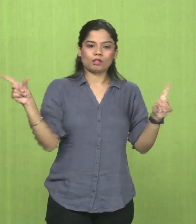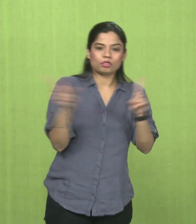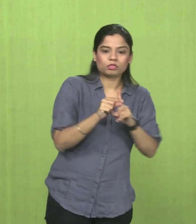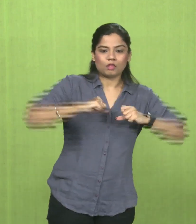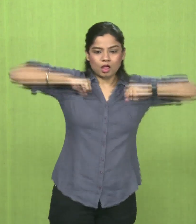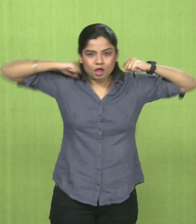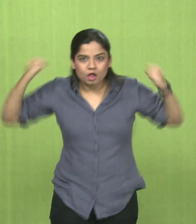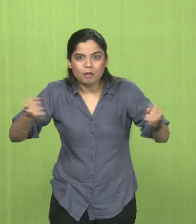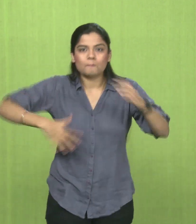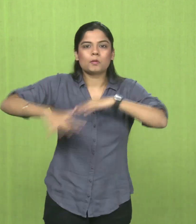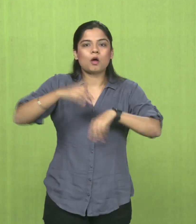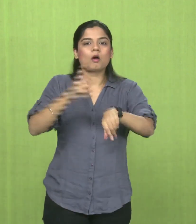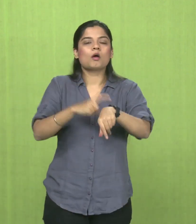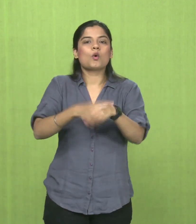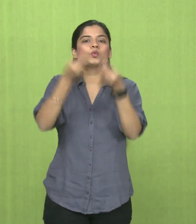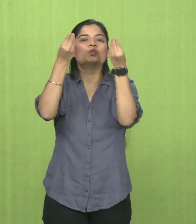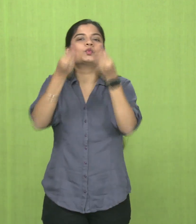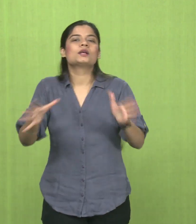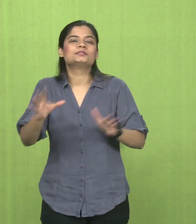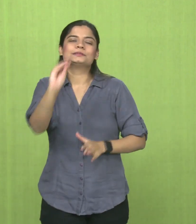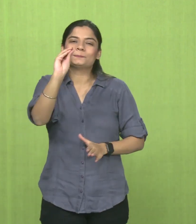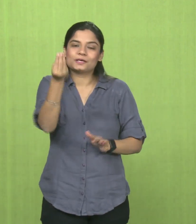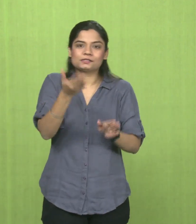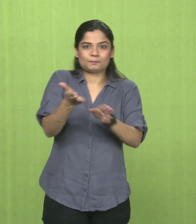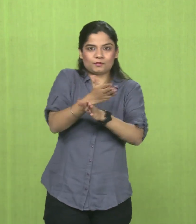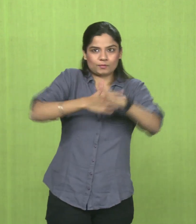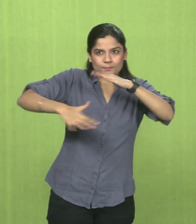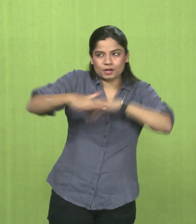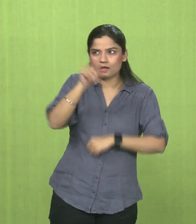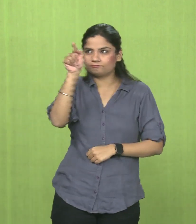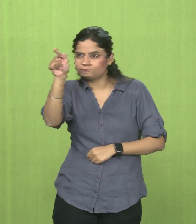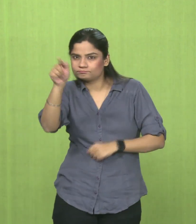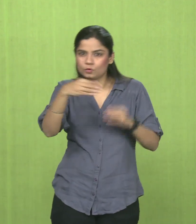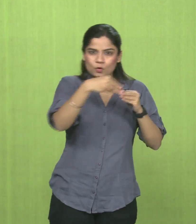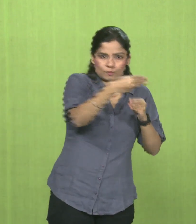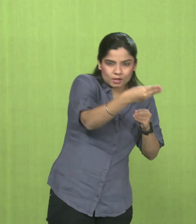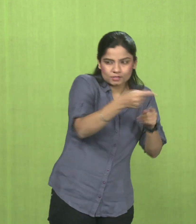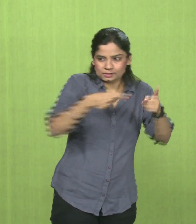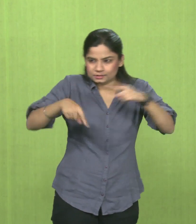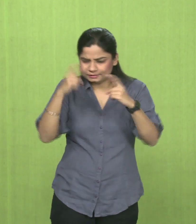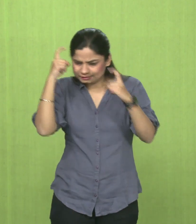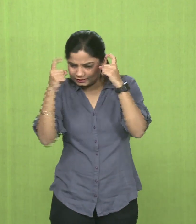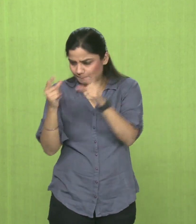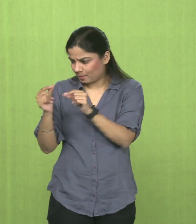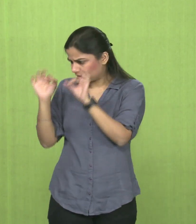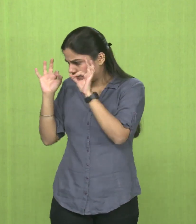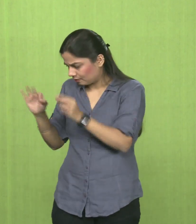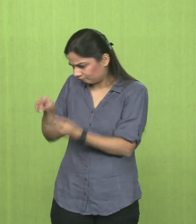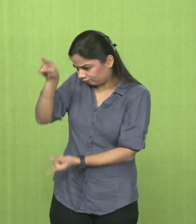Maybe some decisions can be wrong also. So we have to be very, very careful managing and analyze all